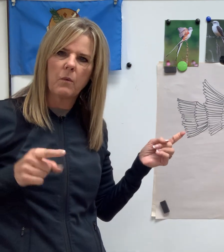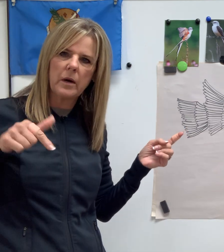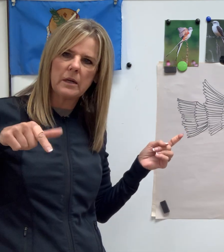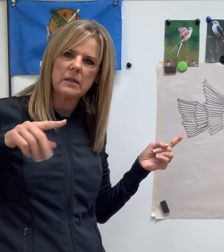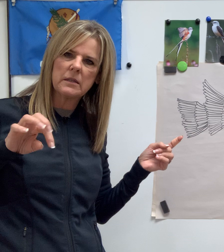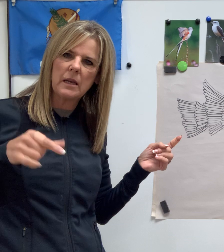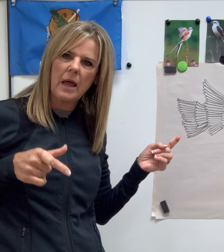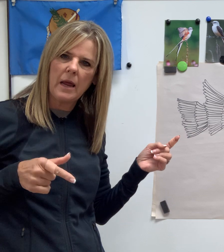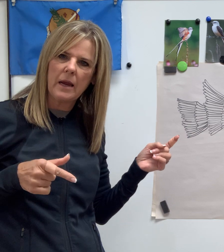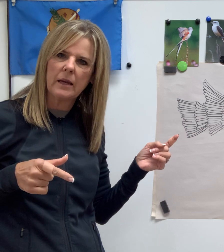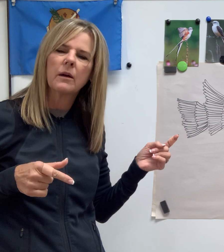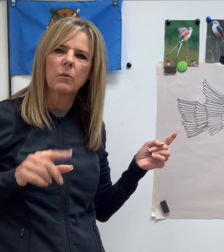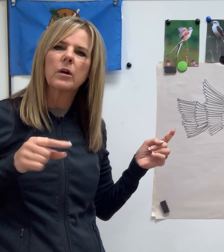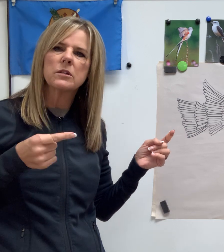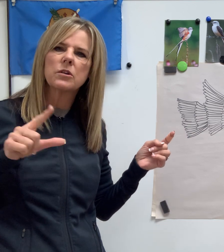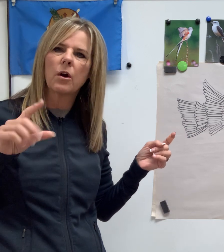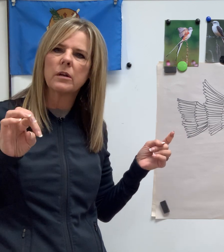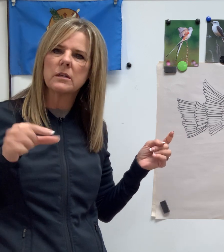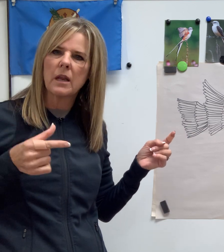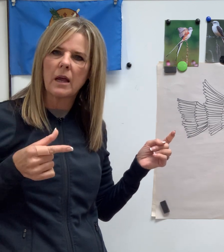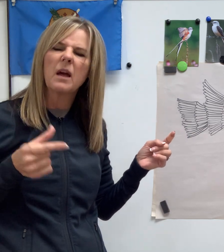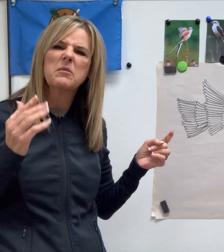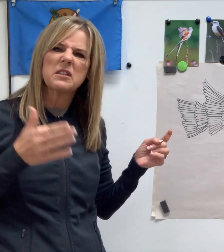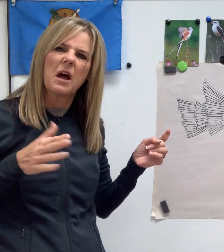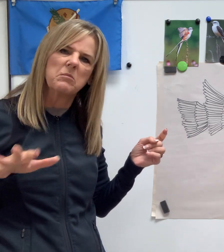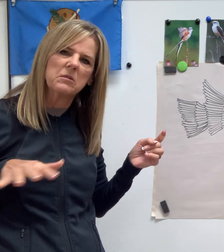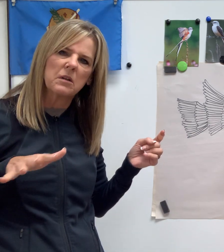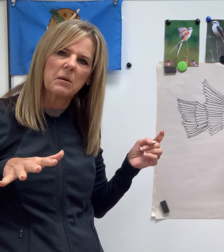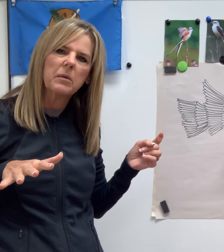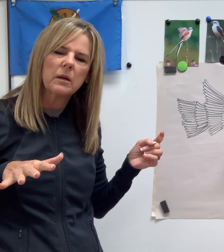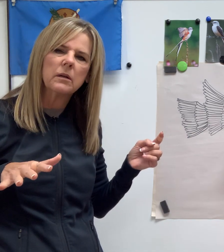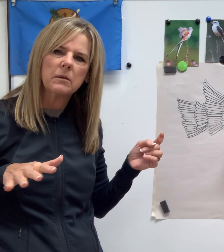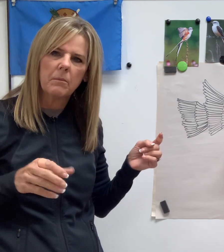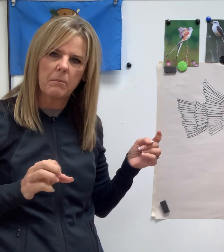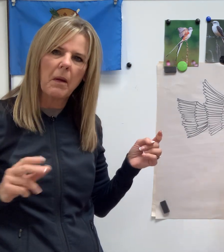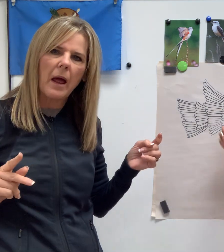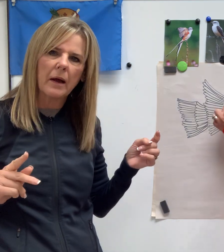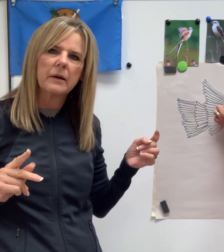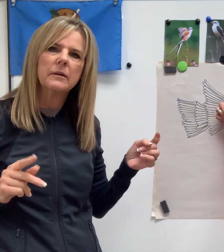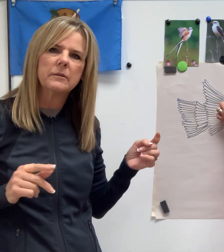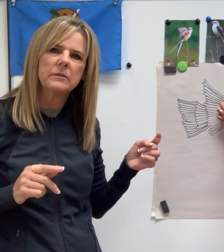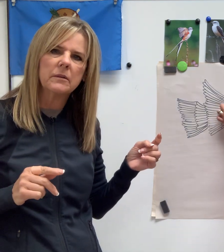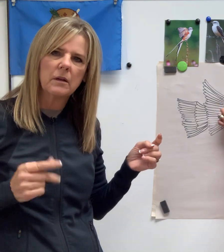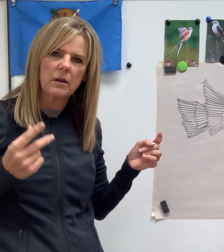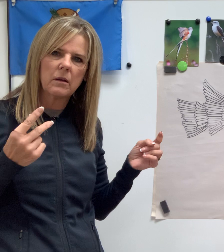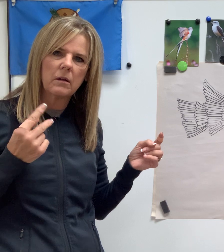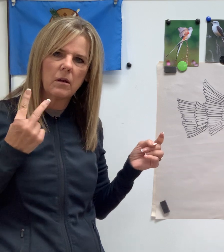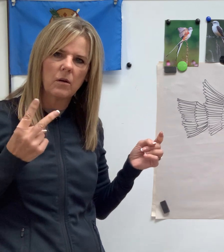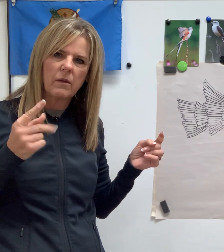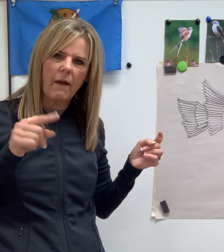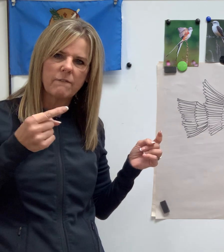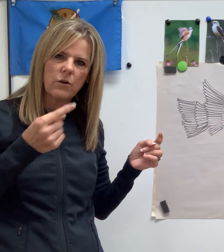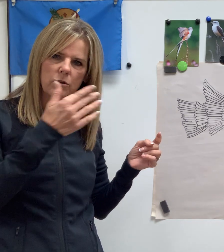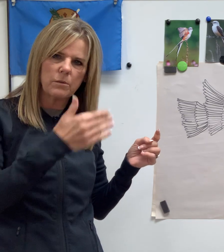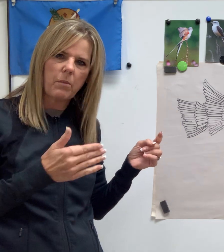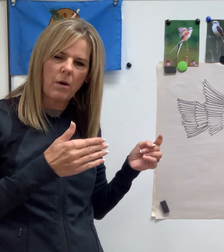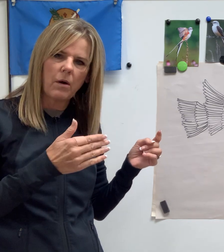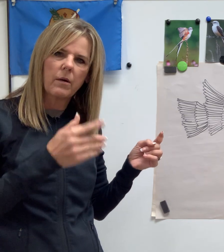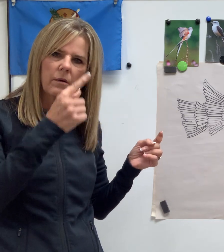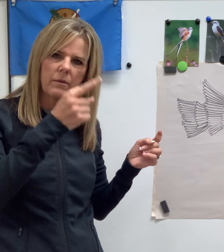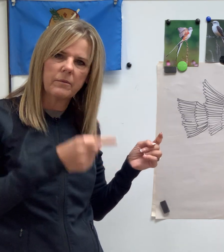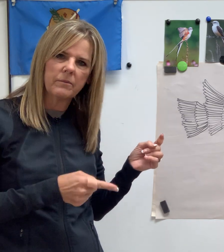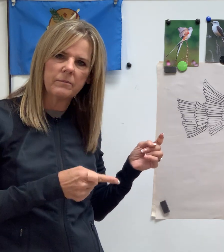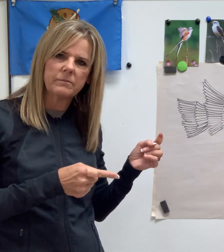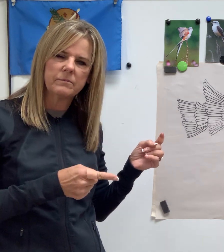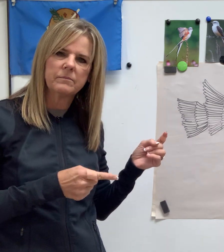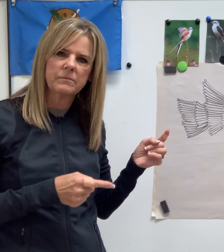leg is. We're gonna start his leg. So I'm gonna stop it, you know, just a little ways back. Like, look at that very first section, those tiny